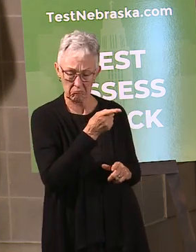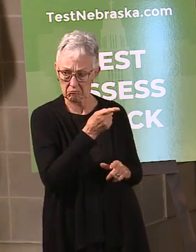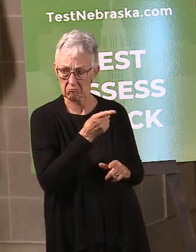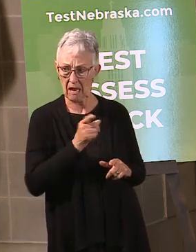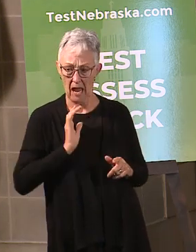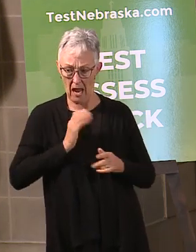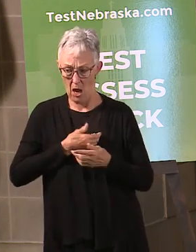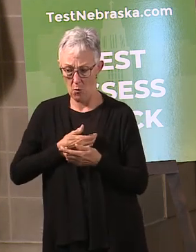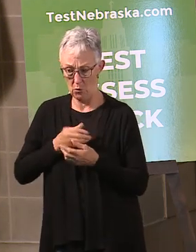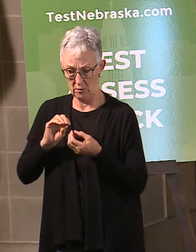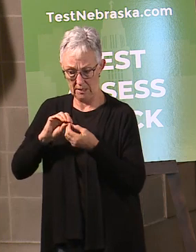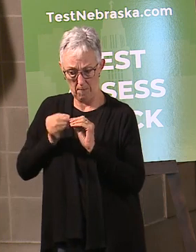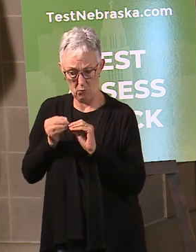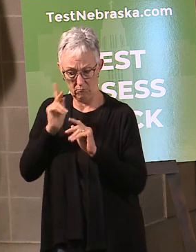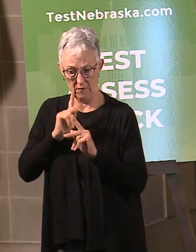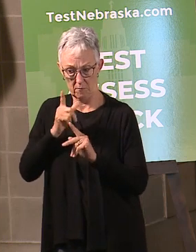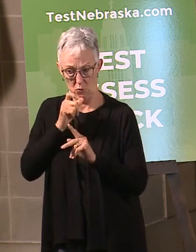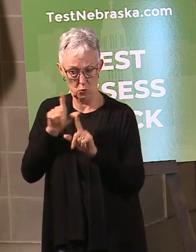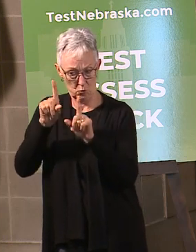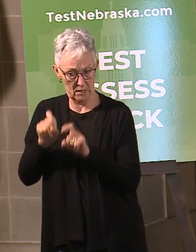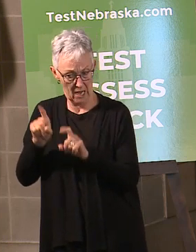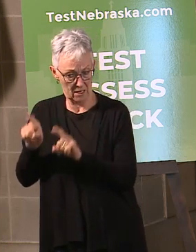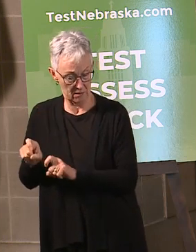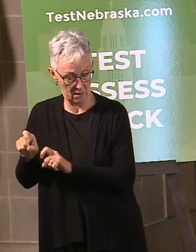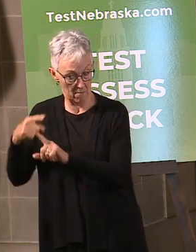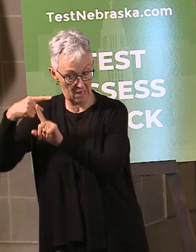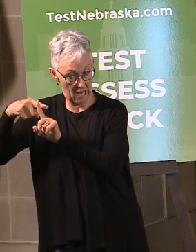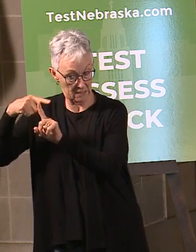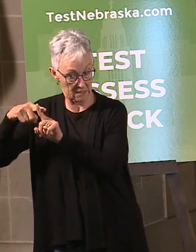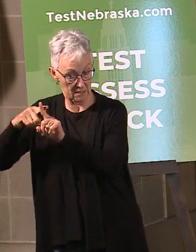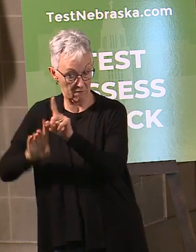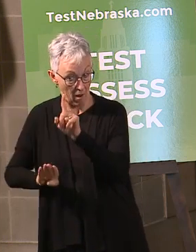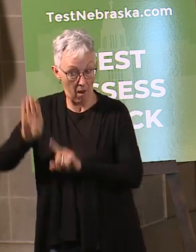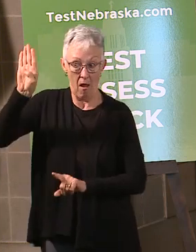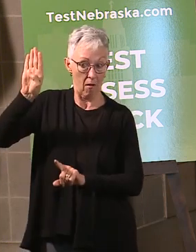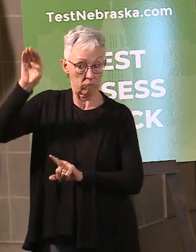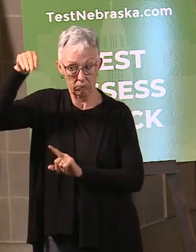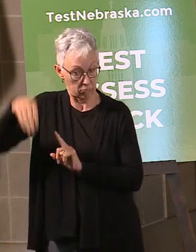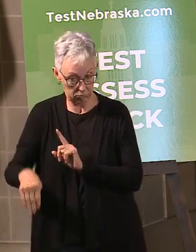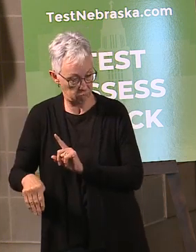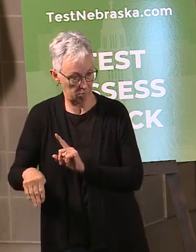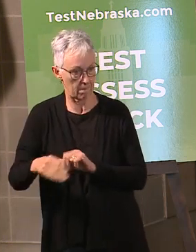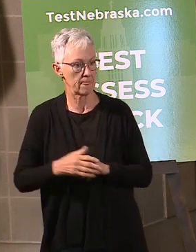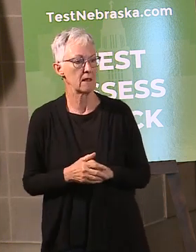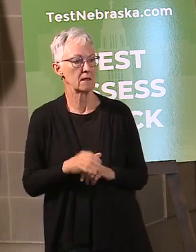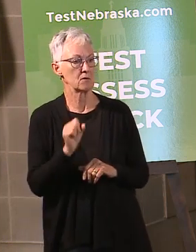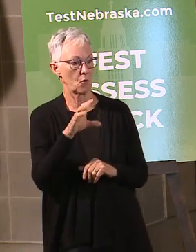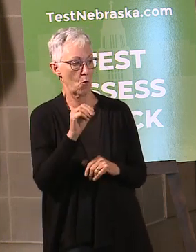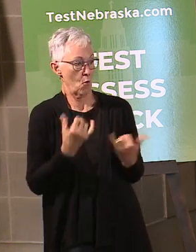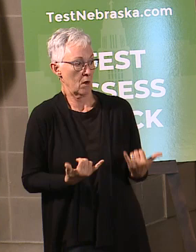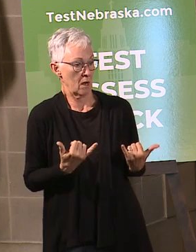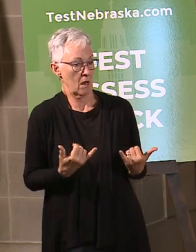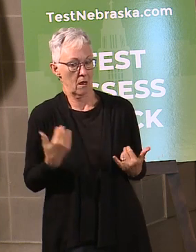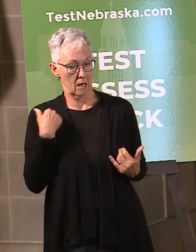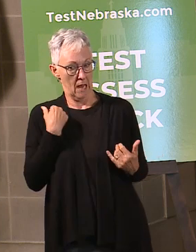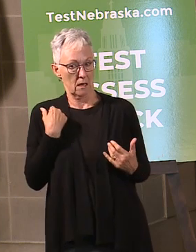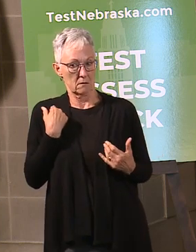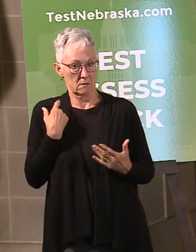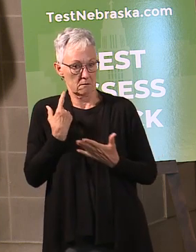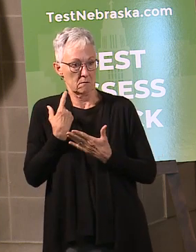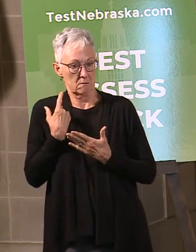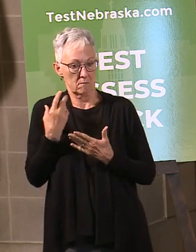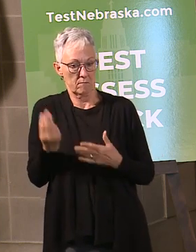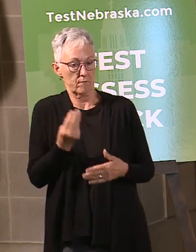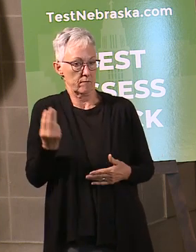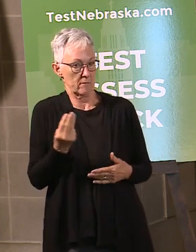that 2 weeks was up Monday. So we've actually turned this around from Monday, where we've had the complete data for 2 weeks, to a point